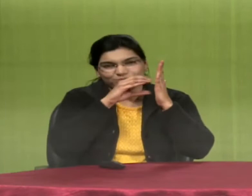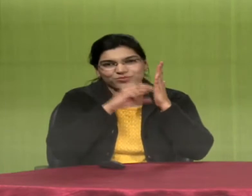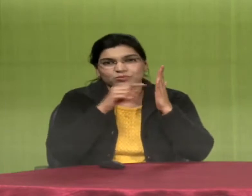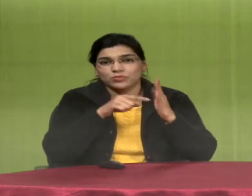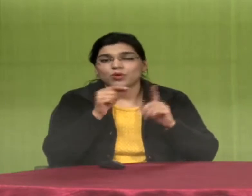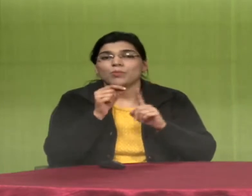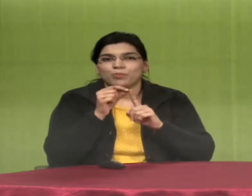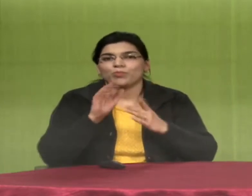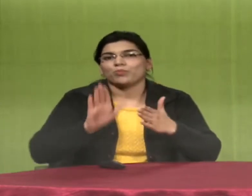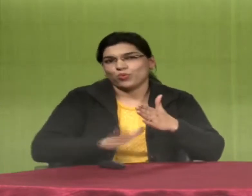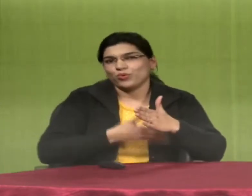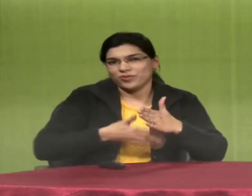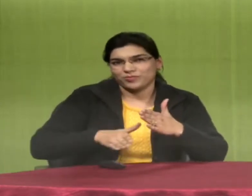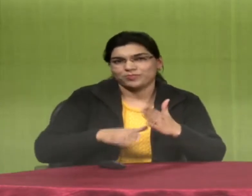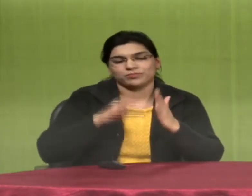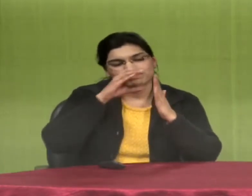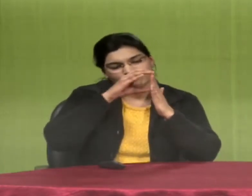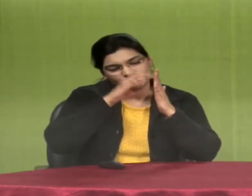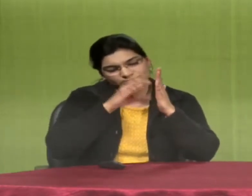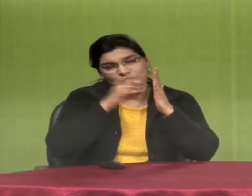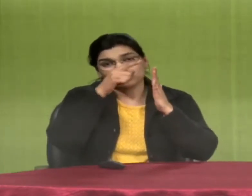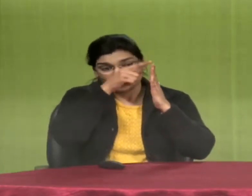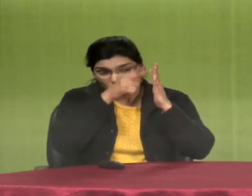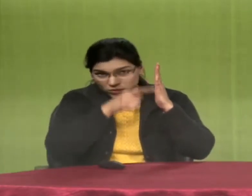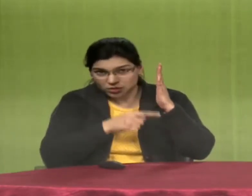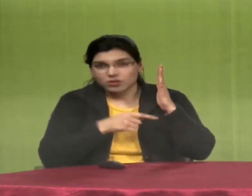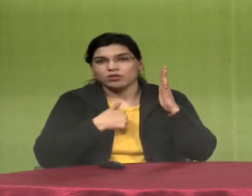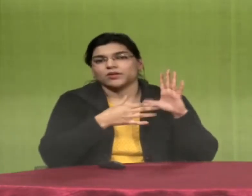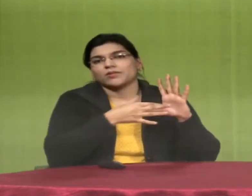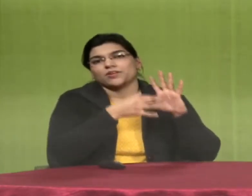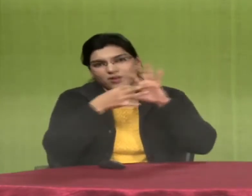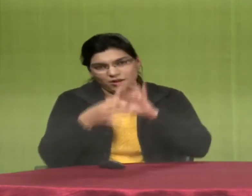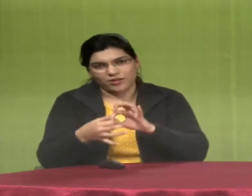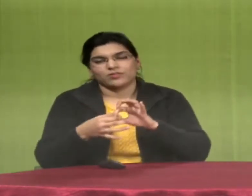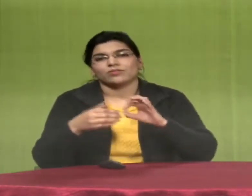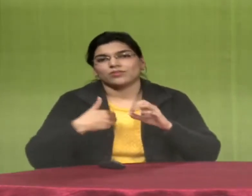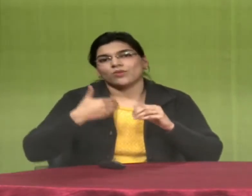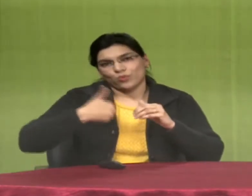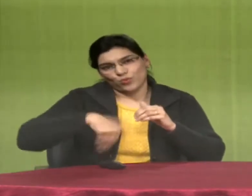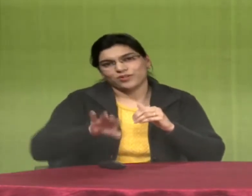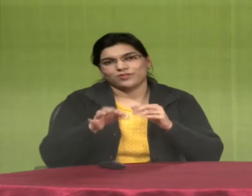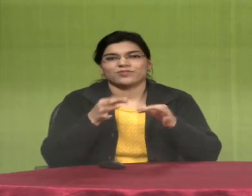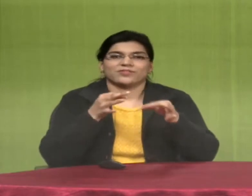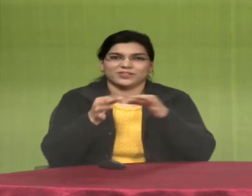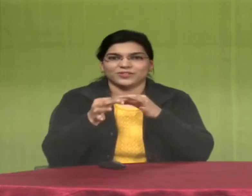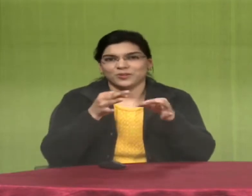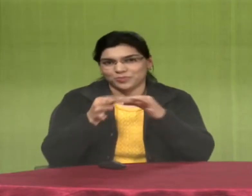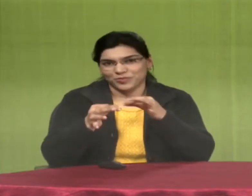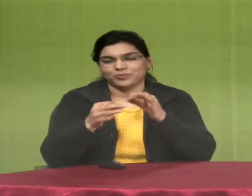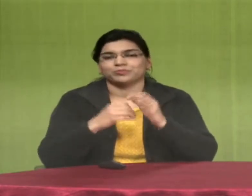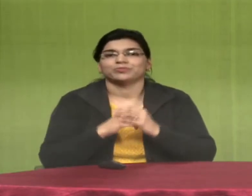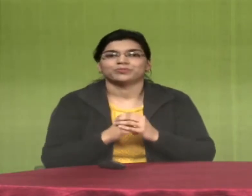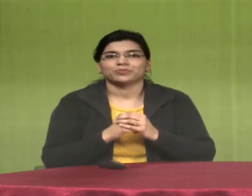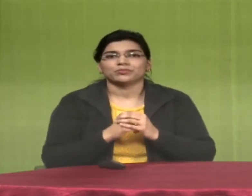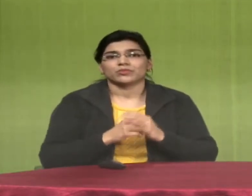He wrote it from his experiences. We will do para by para and I will explain you